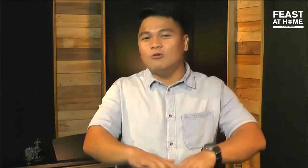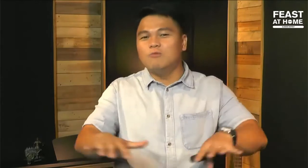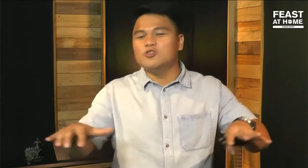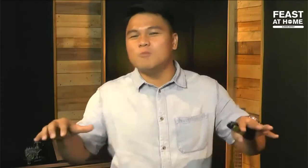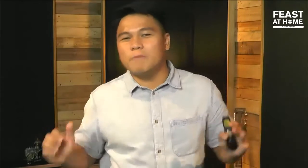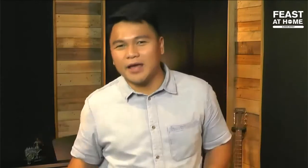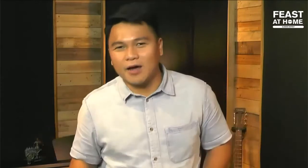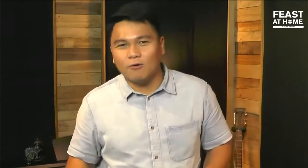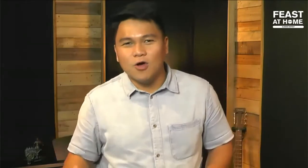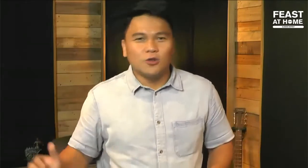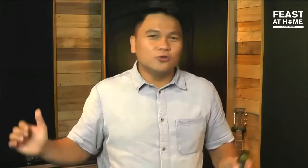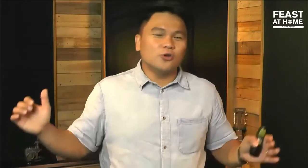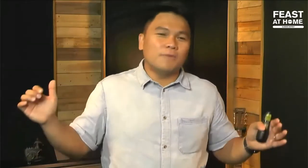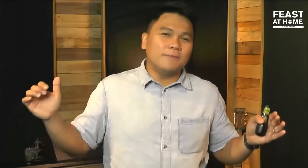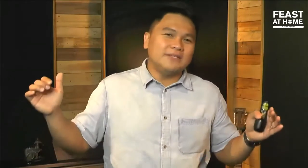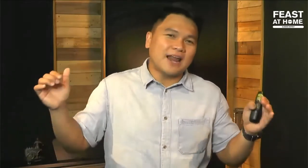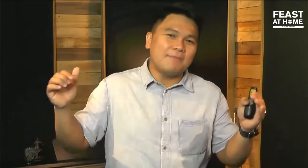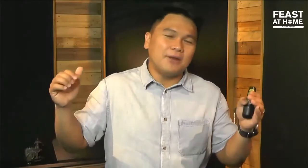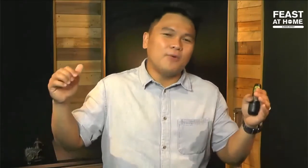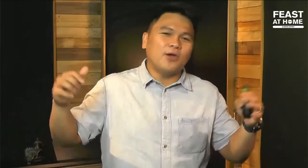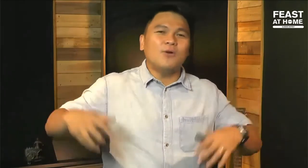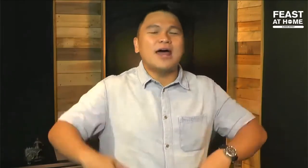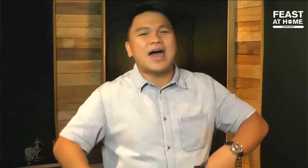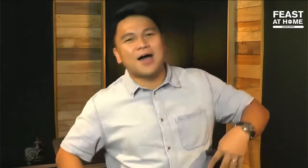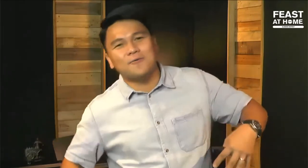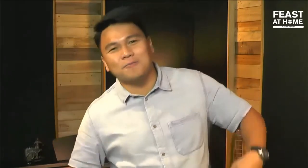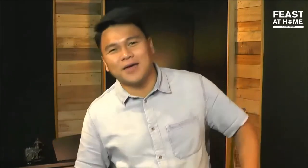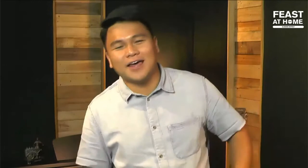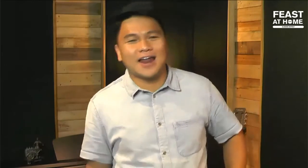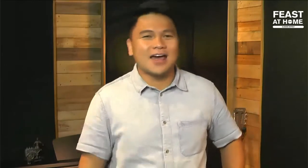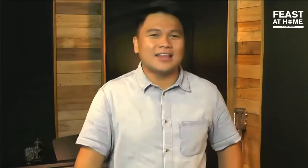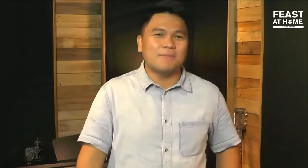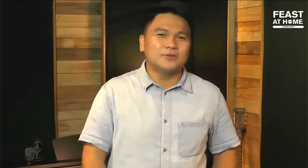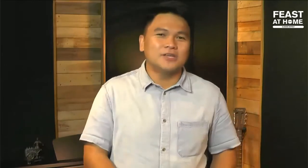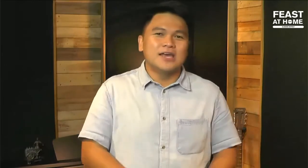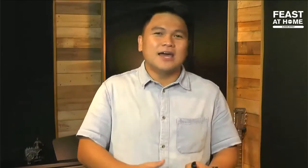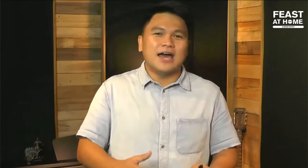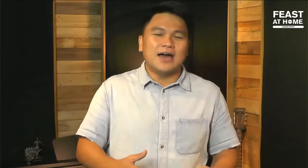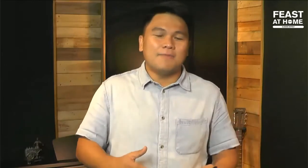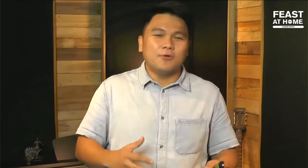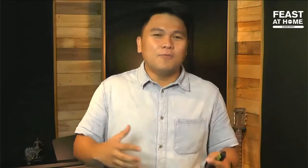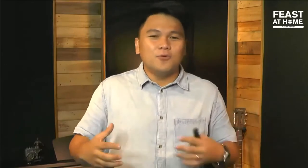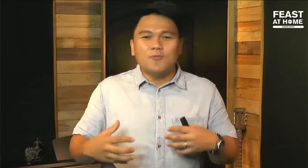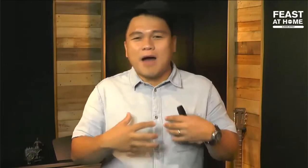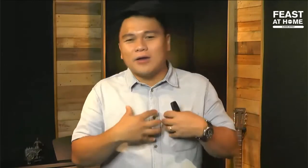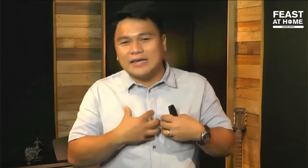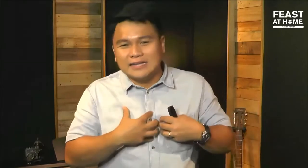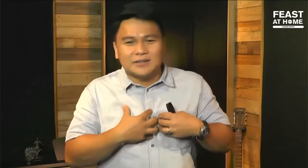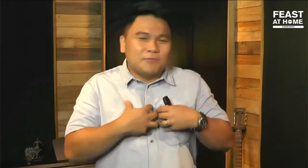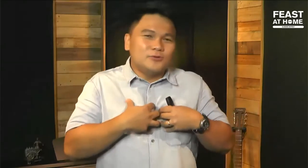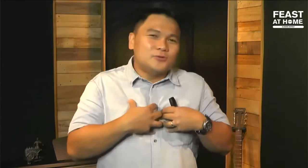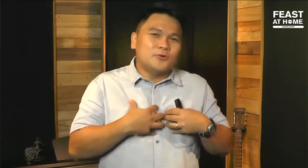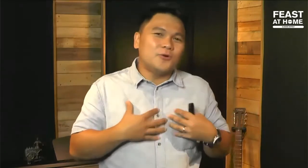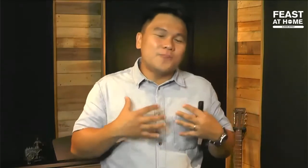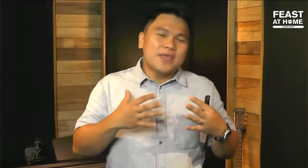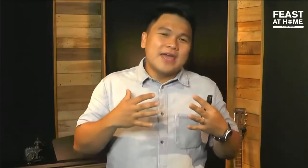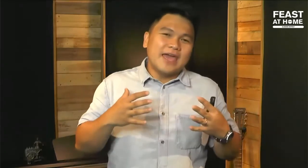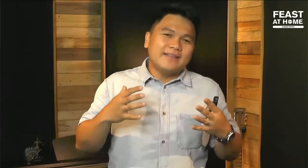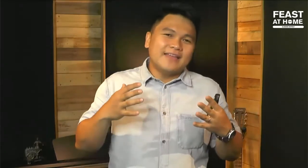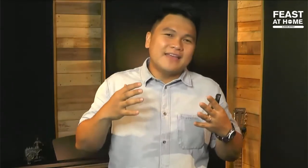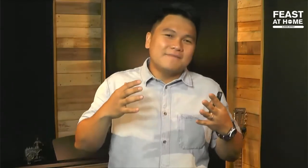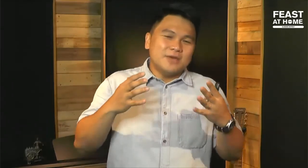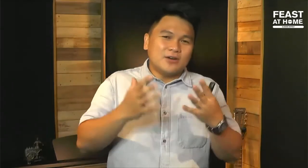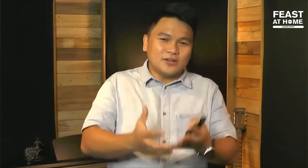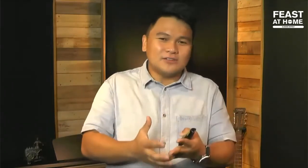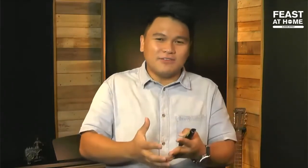Nung naubos yung pera ko. Nung sobrang miserable ang buhay ko. Wala na nga akong pera. Tapos, punong-puno pa ako ng guilt sa puso ko.